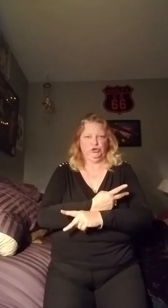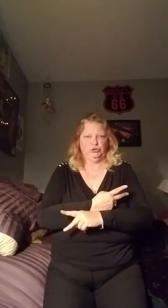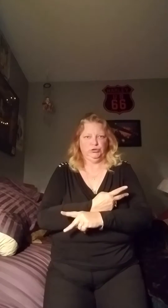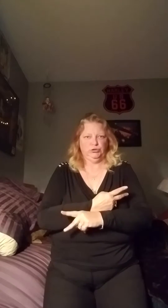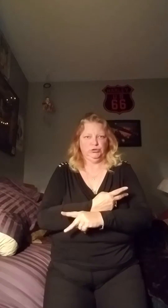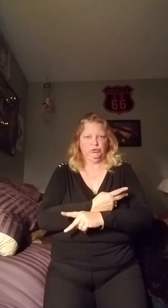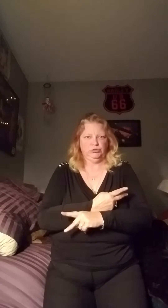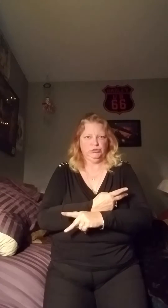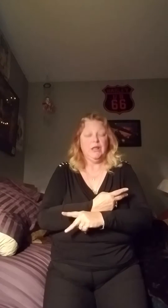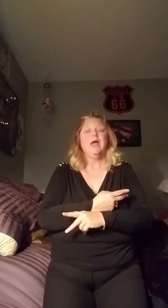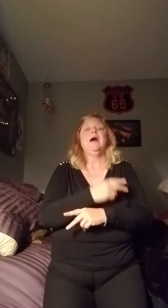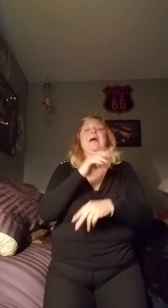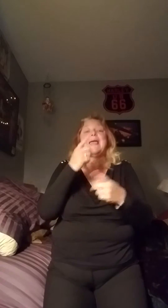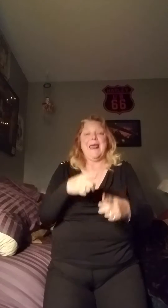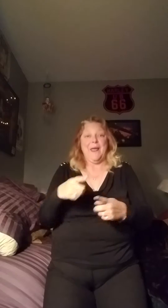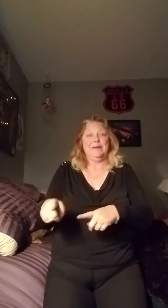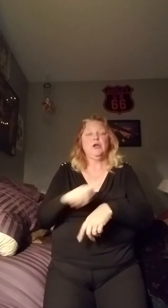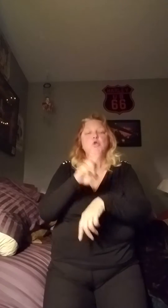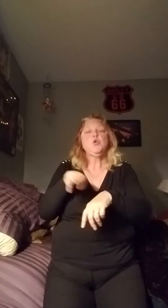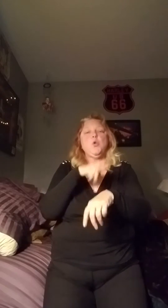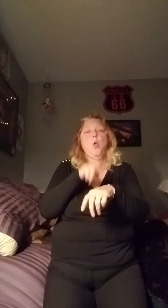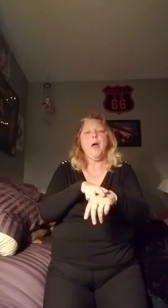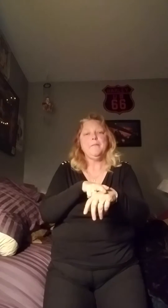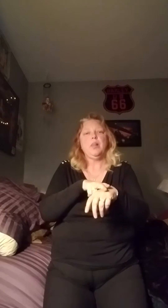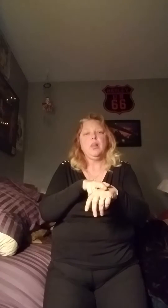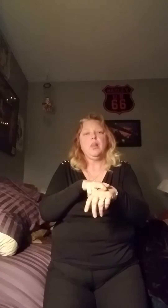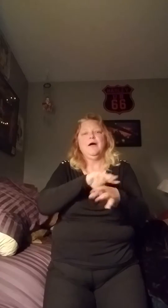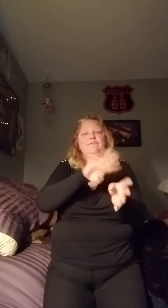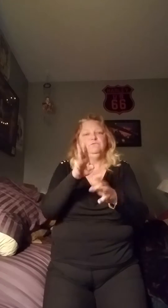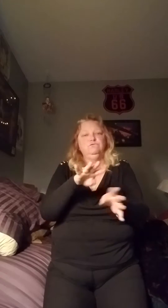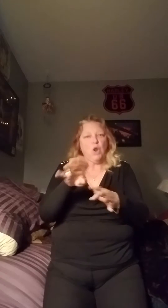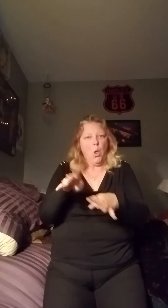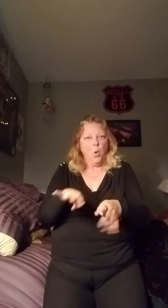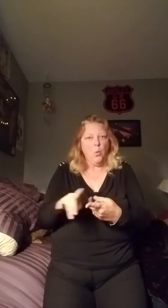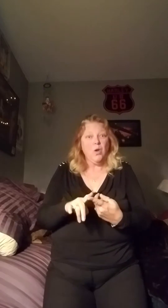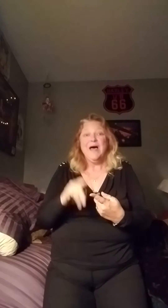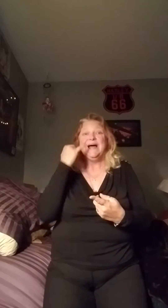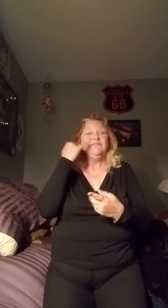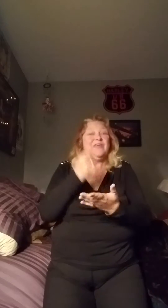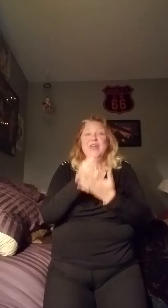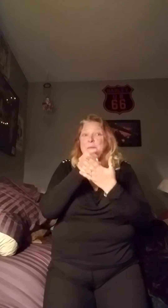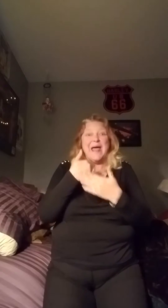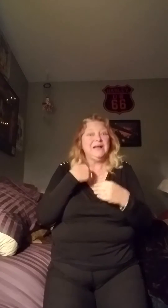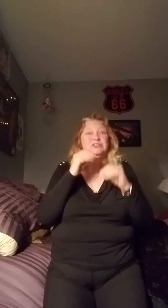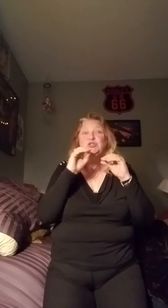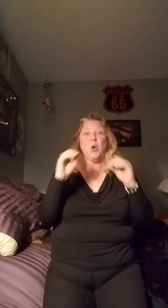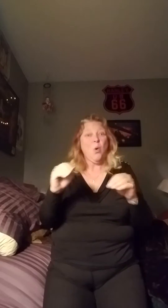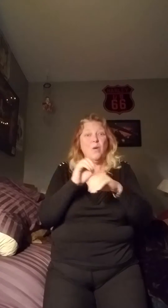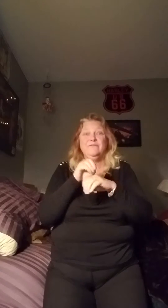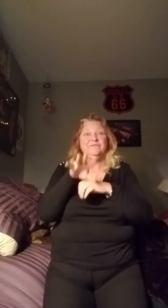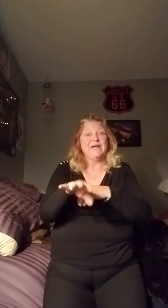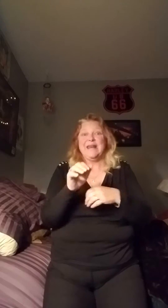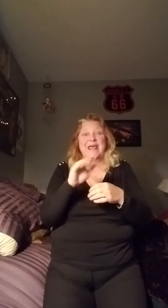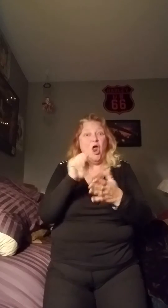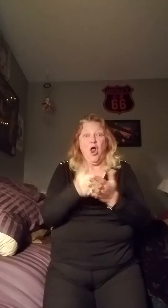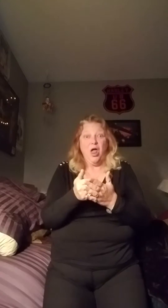could happen, a normal flow could happen just even if therapy has no effect at all. And so simply getting better after therapy